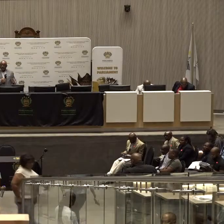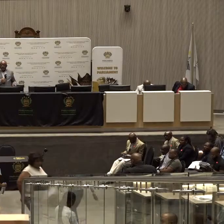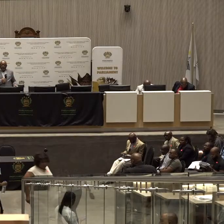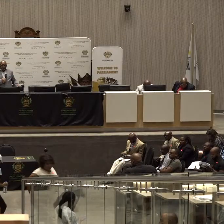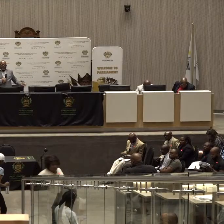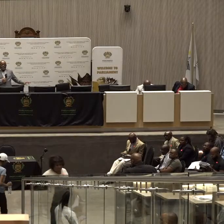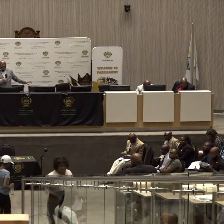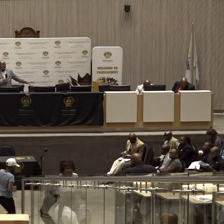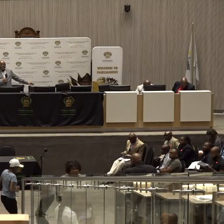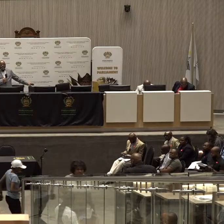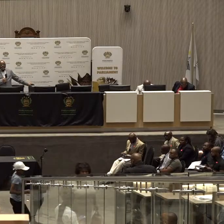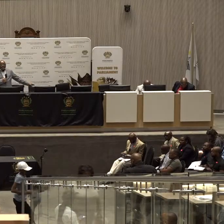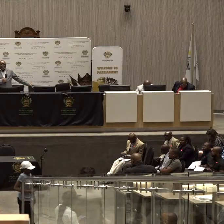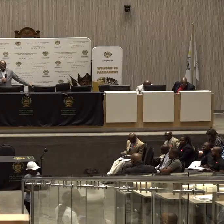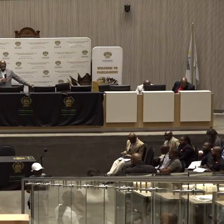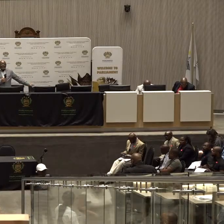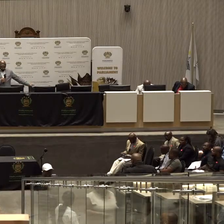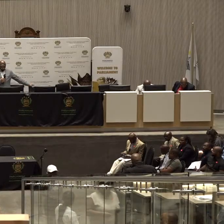nesa